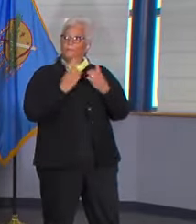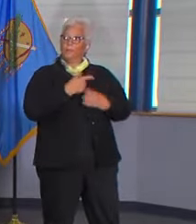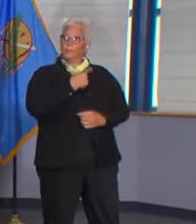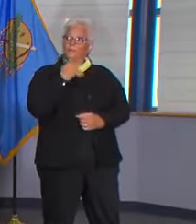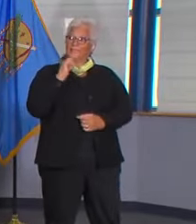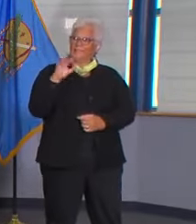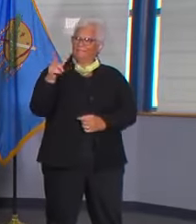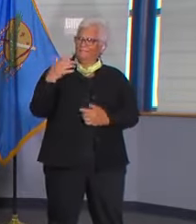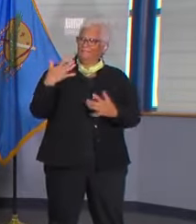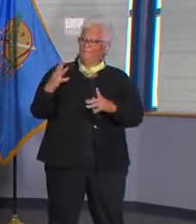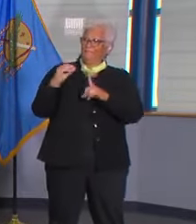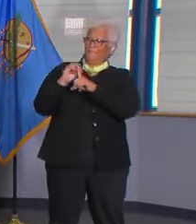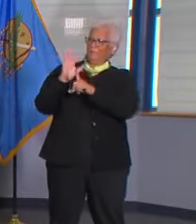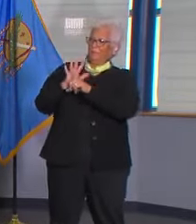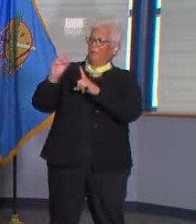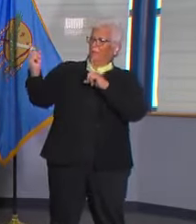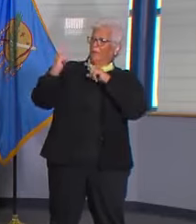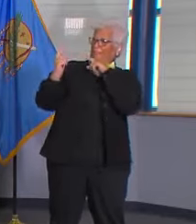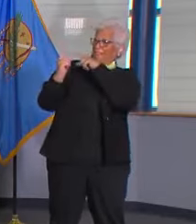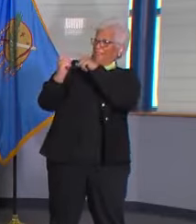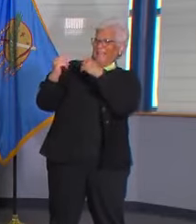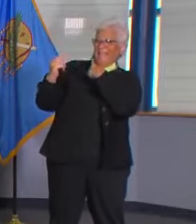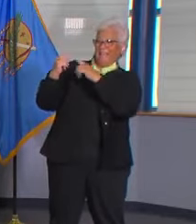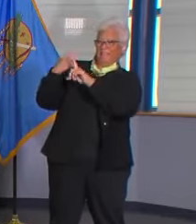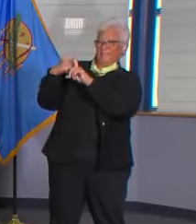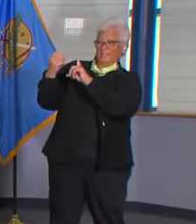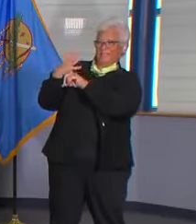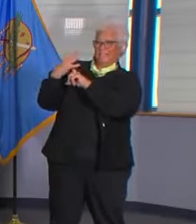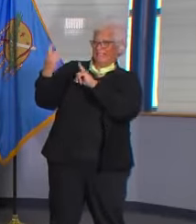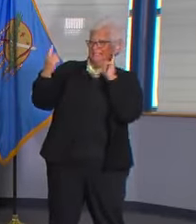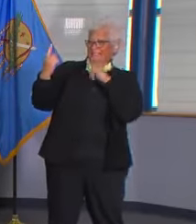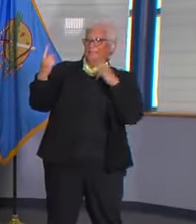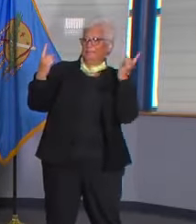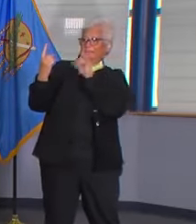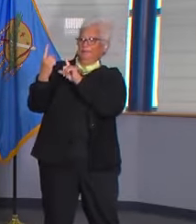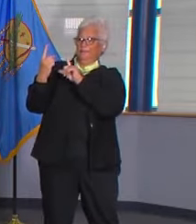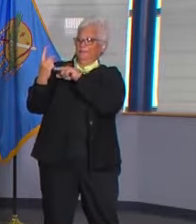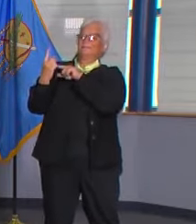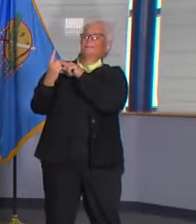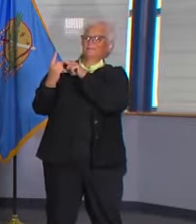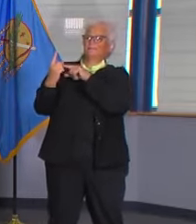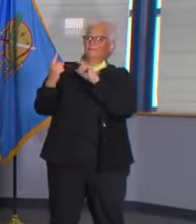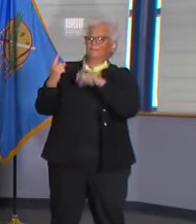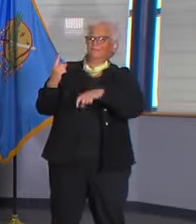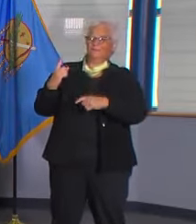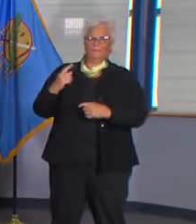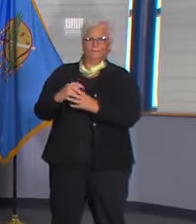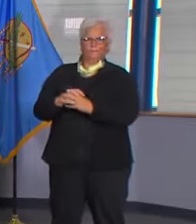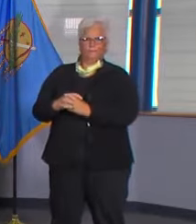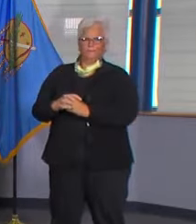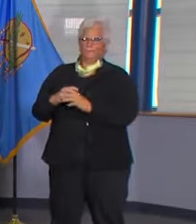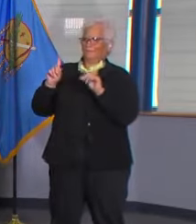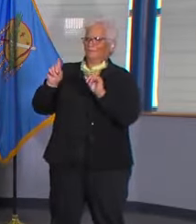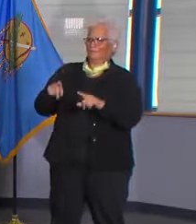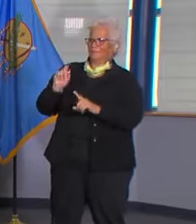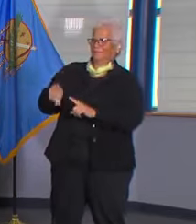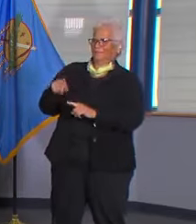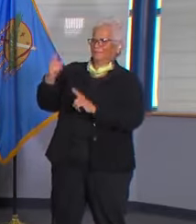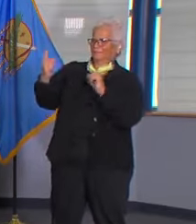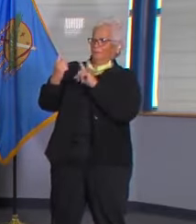who can transmit, and because that's how we stop spread. And if we don't do that, spread will be unmitigated. So we're going to continue to follow that,